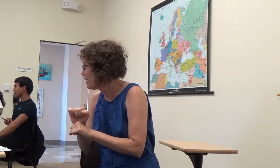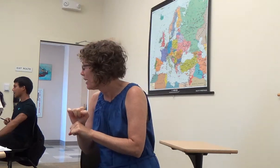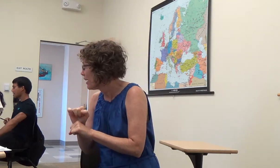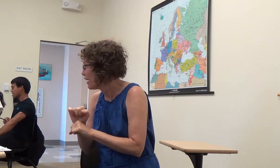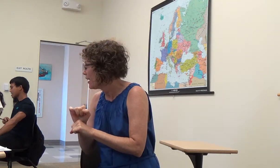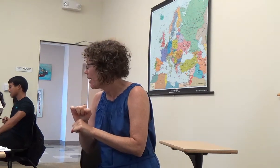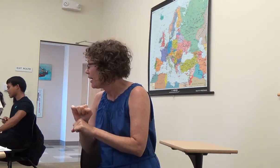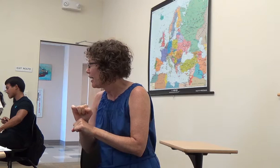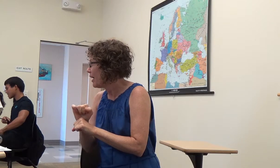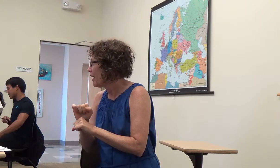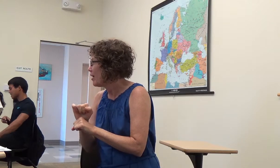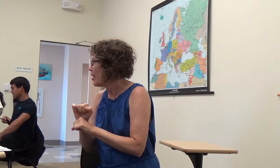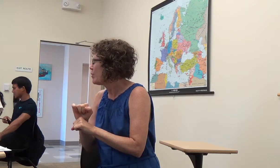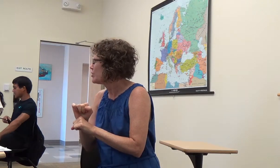landscape maintenance.